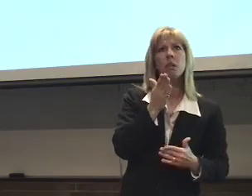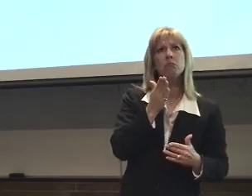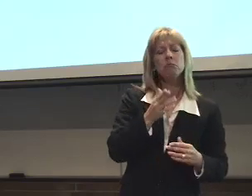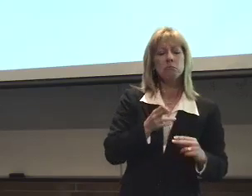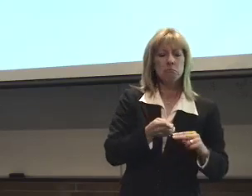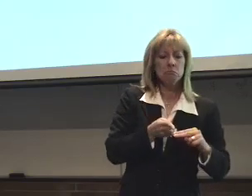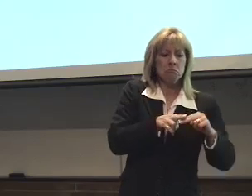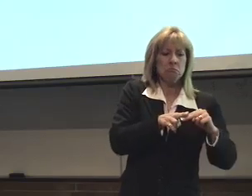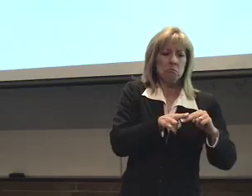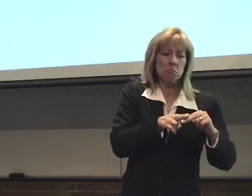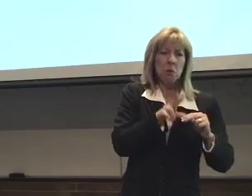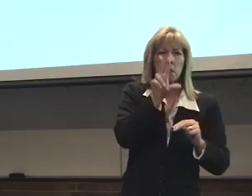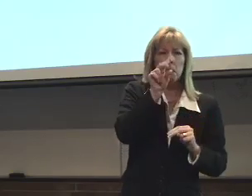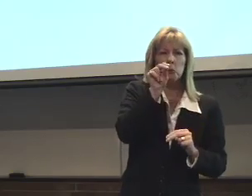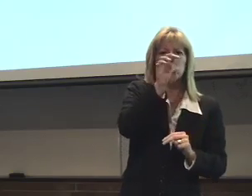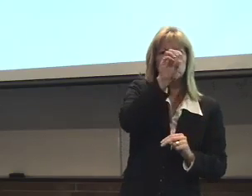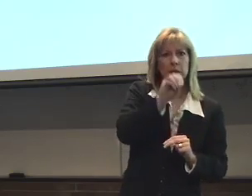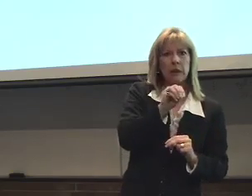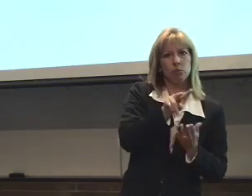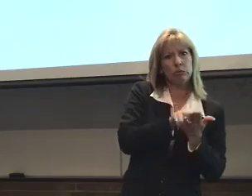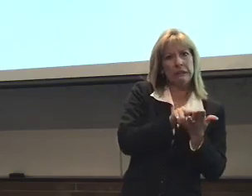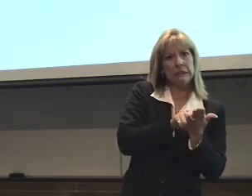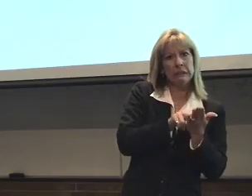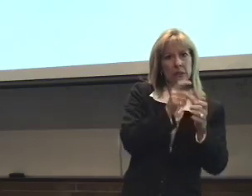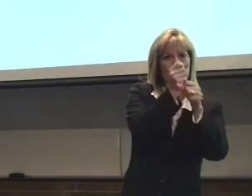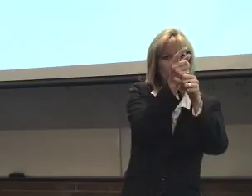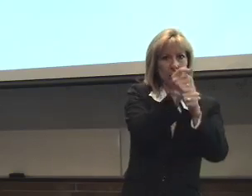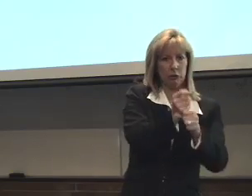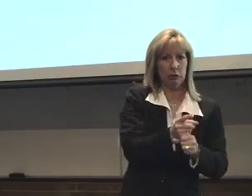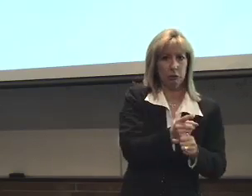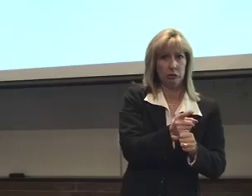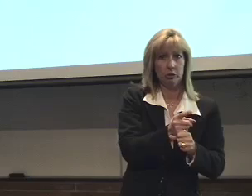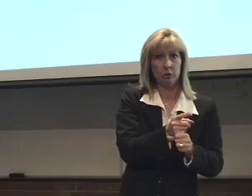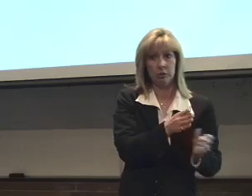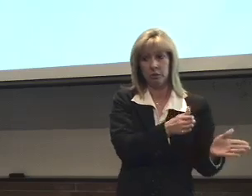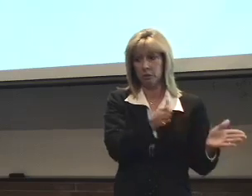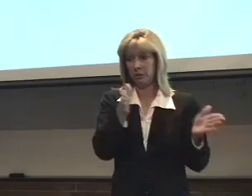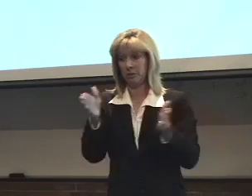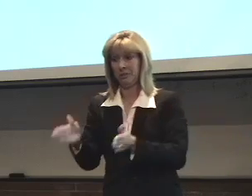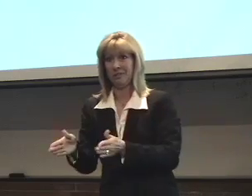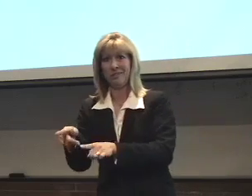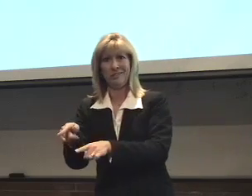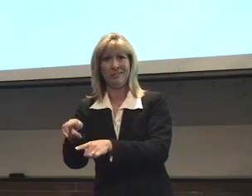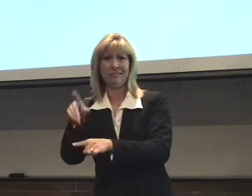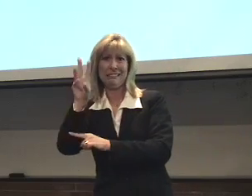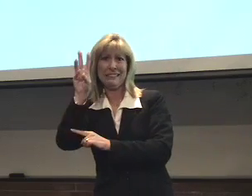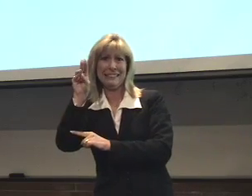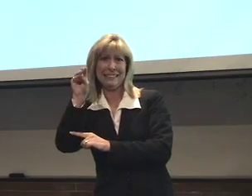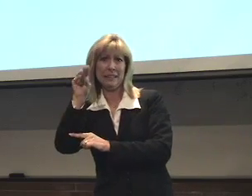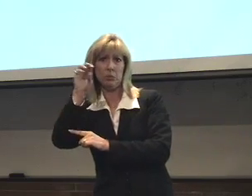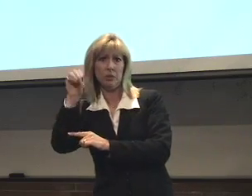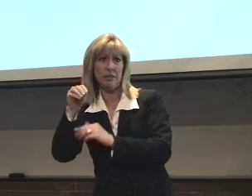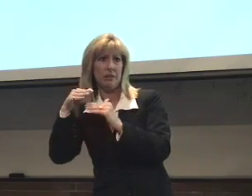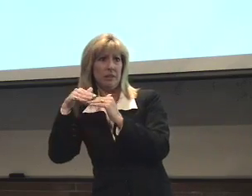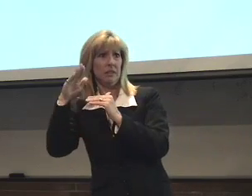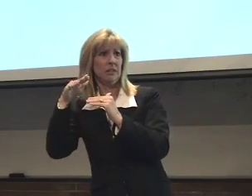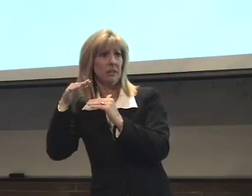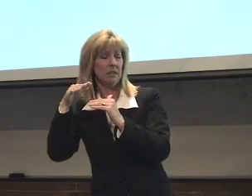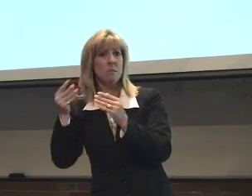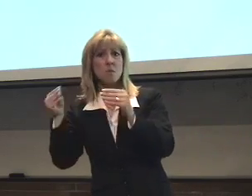0.6. It's still not grade level, it's still not huge, but considering what's out there and what's normal, it's